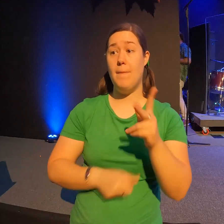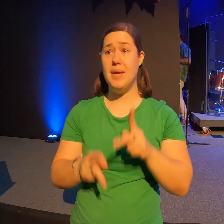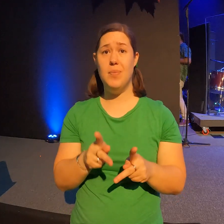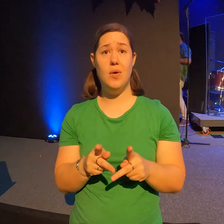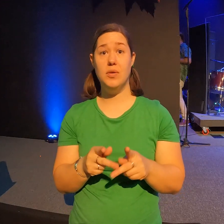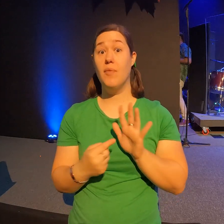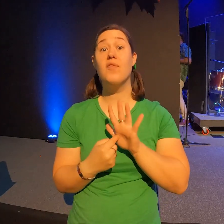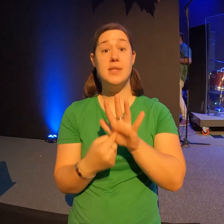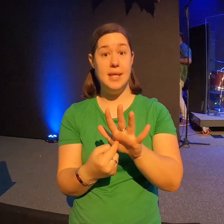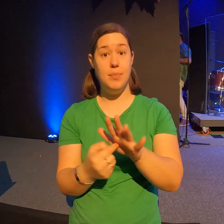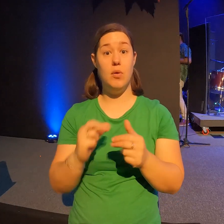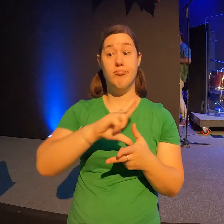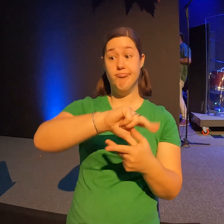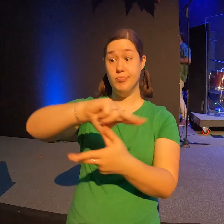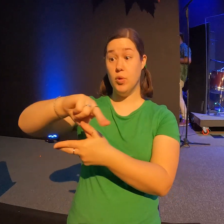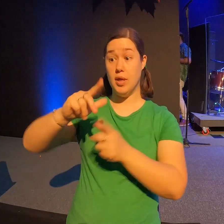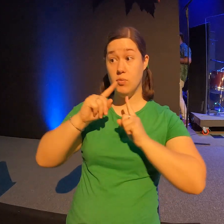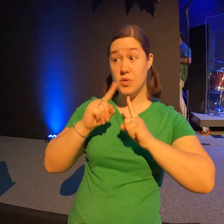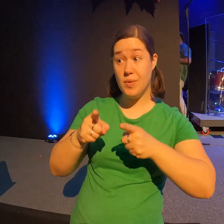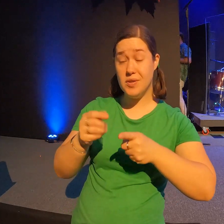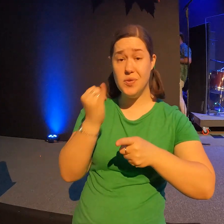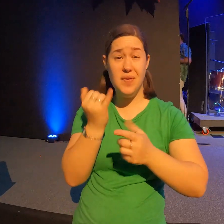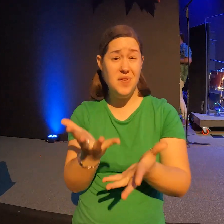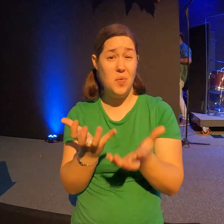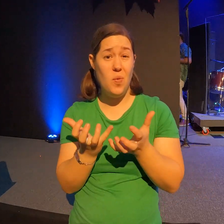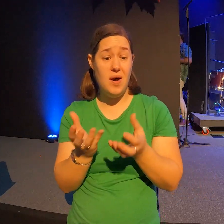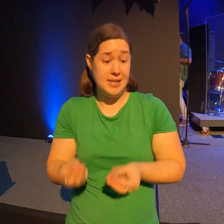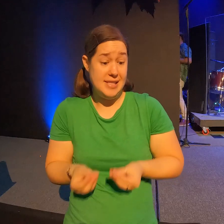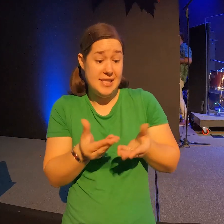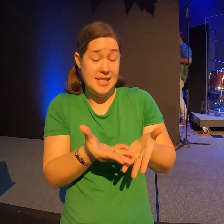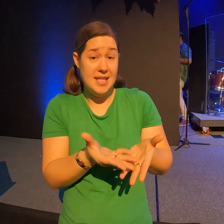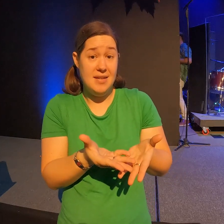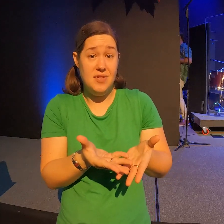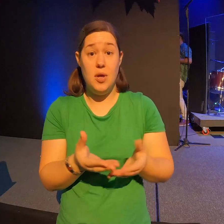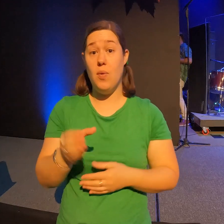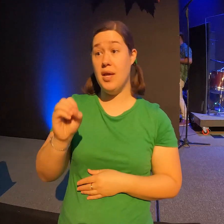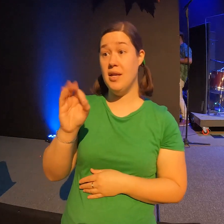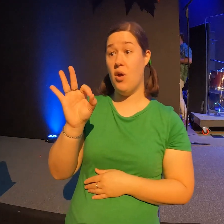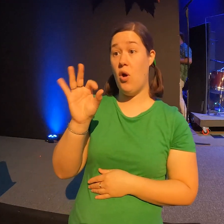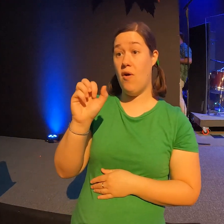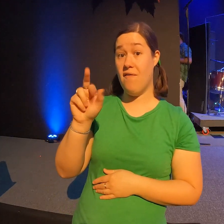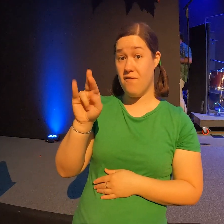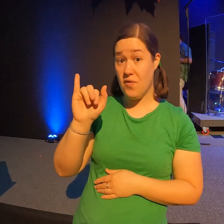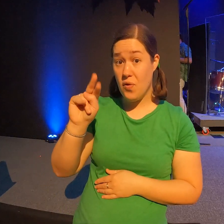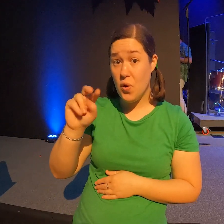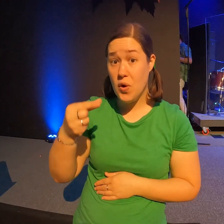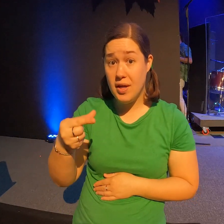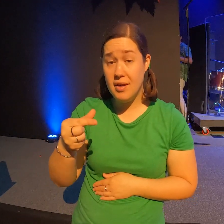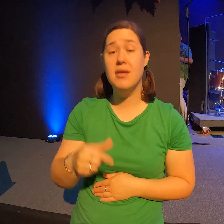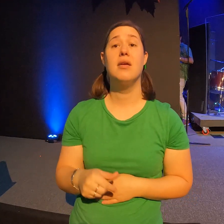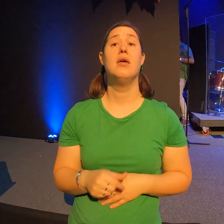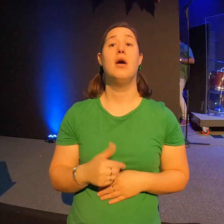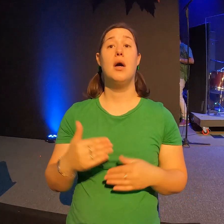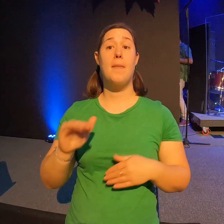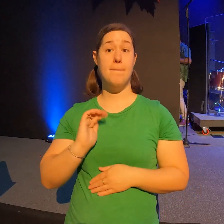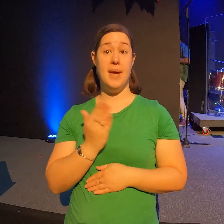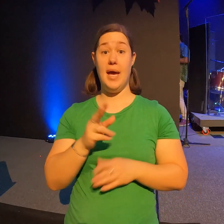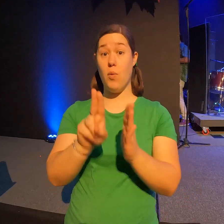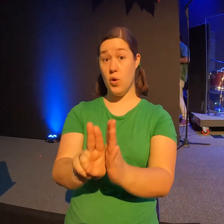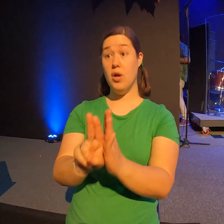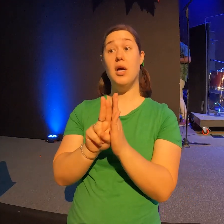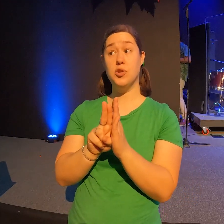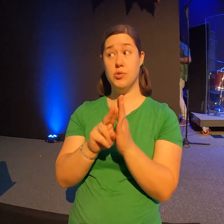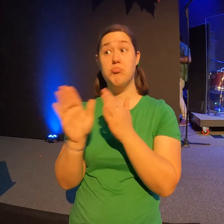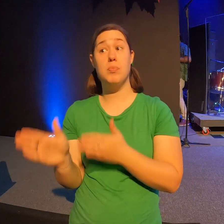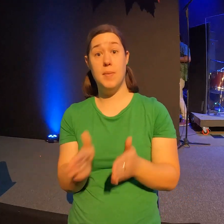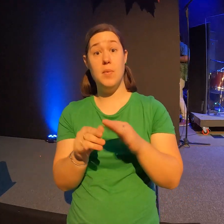So if you would like to give a little offering when you come forward for communion, our ushers, as always, will be standing by ready to collect that. And certainly,